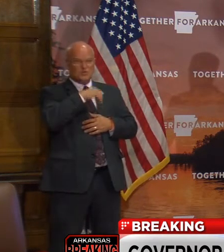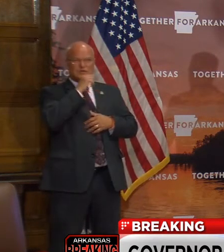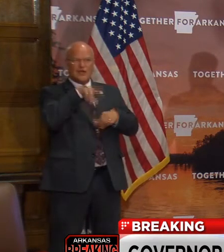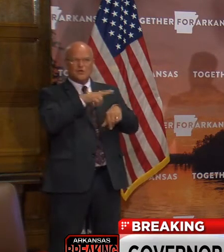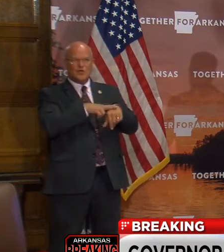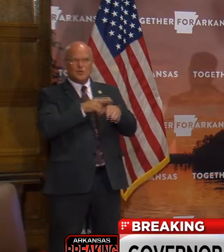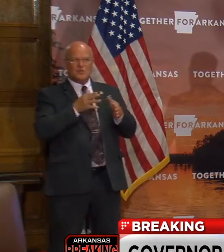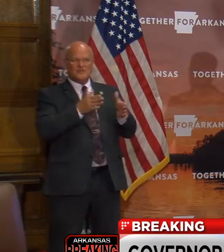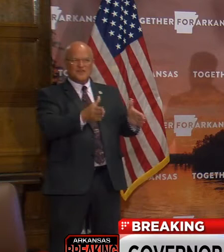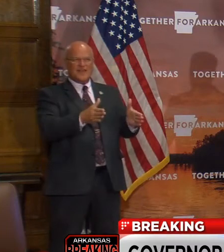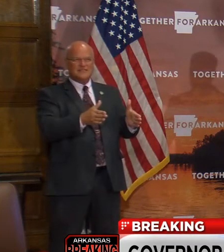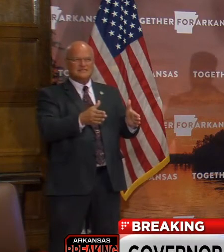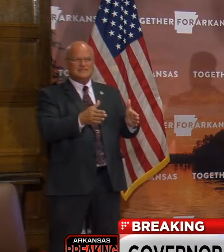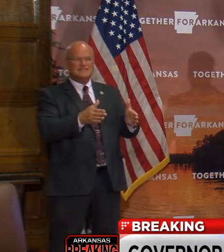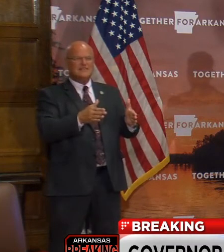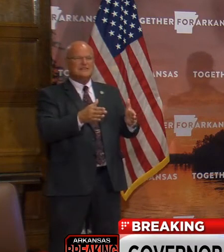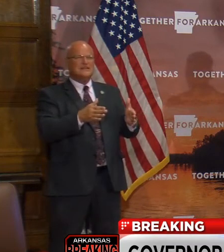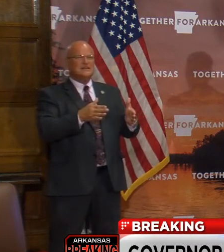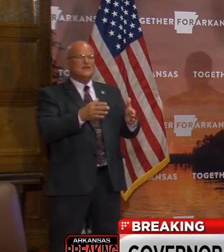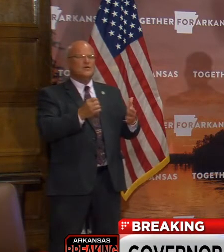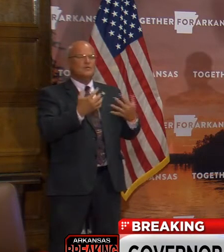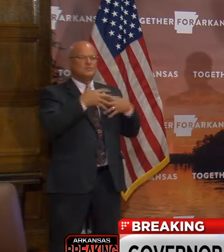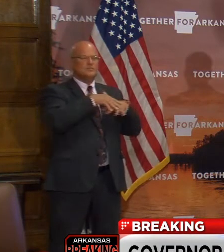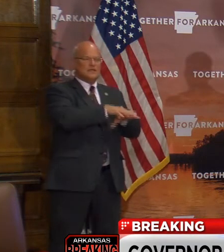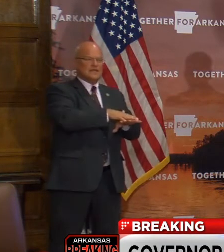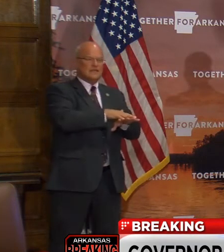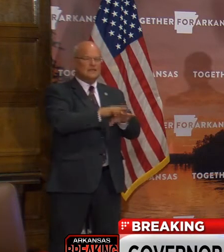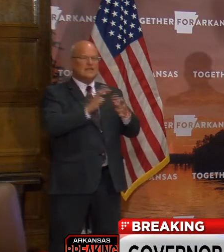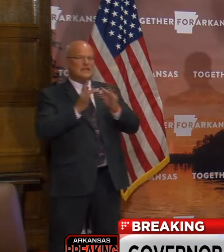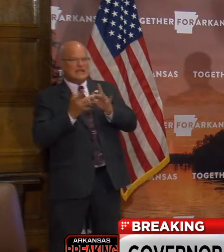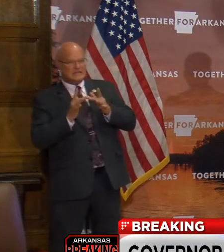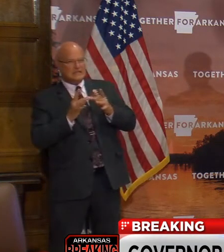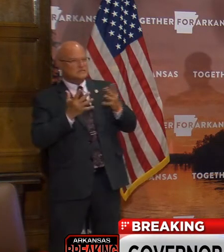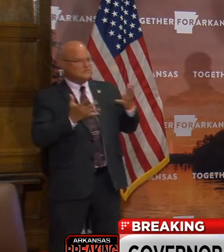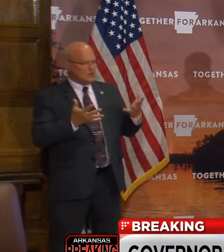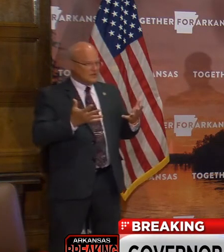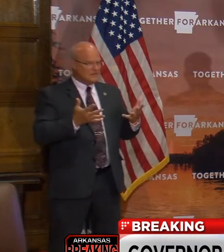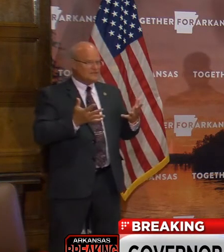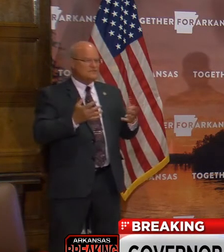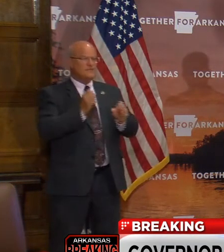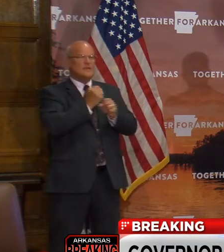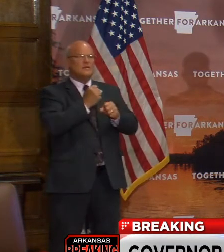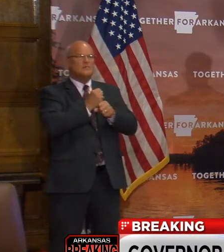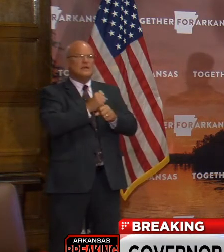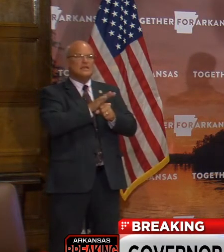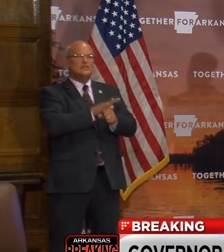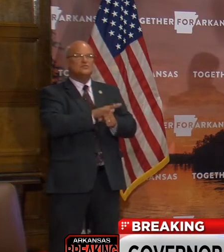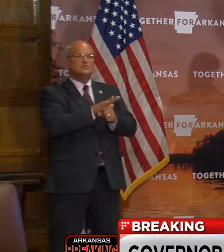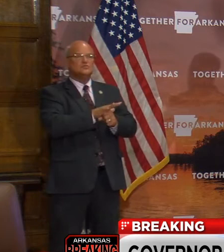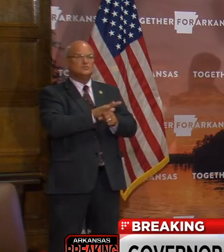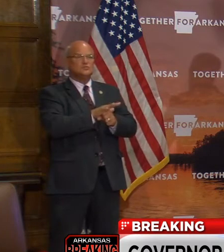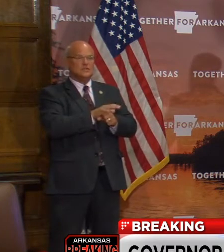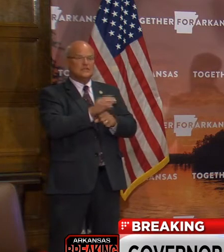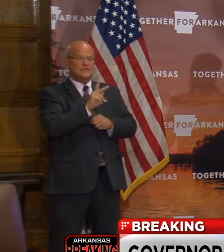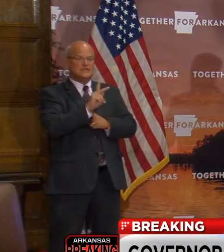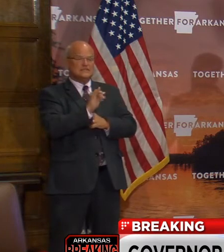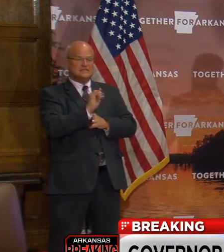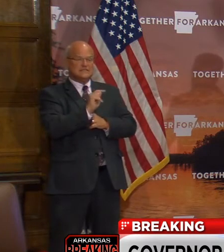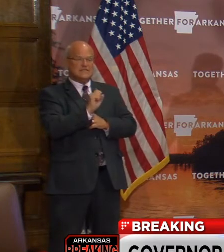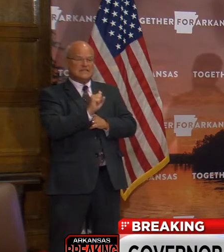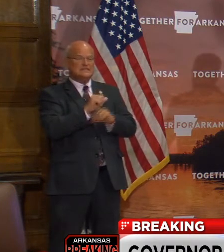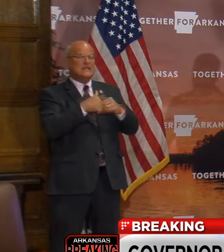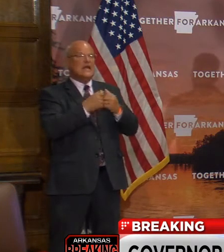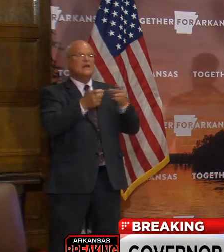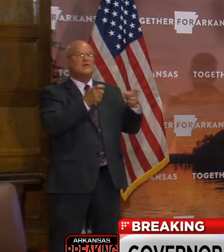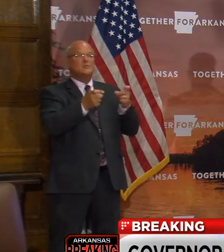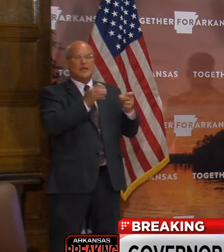fashion, in hybrid fashion, or even being educated from long distance, creating stress to kids, and how can we manage to